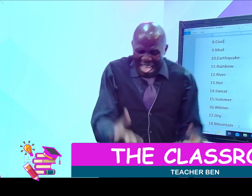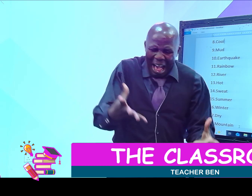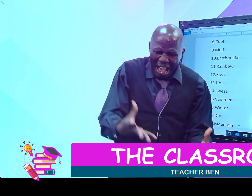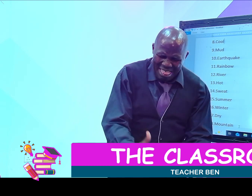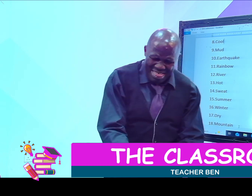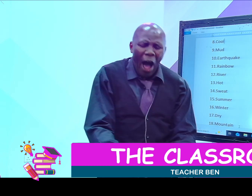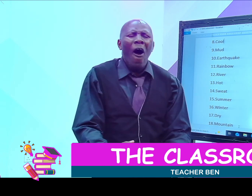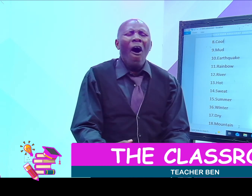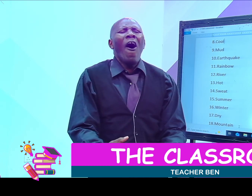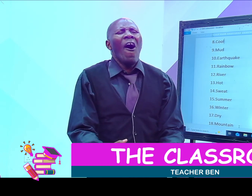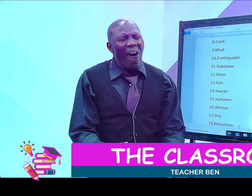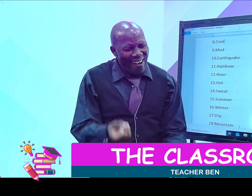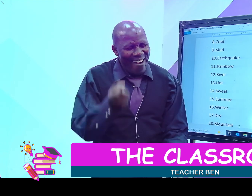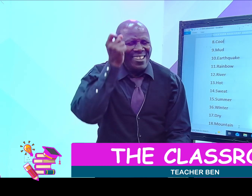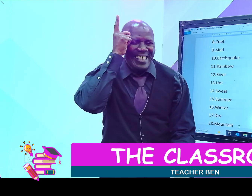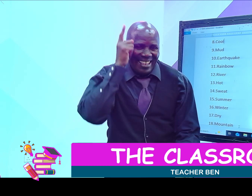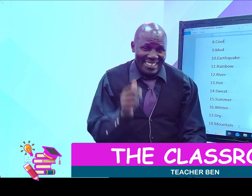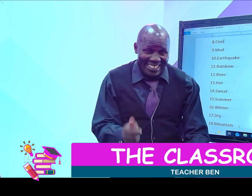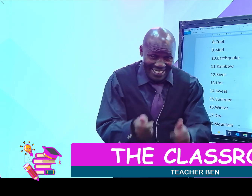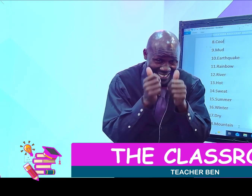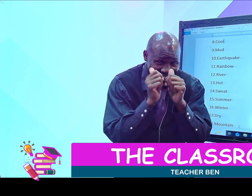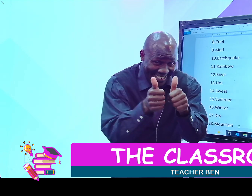How you step on mud.